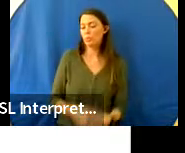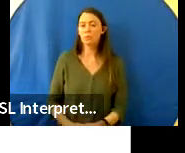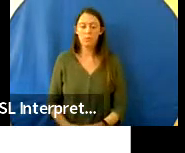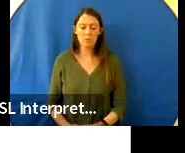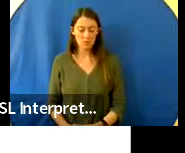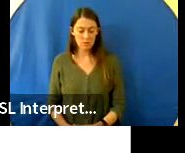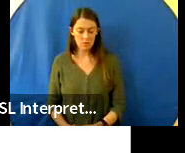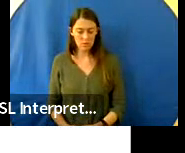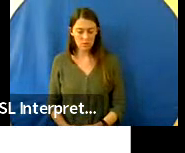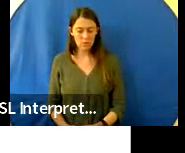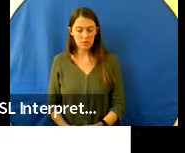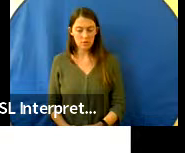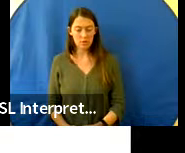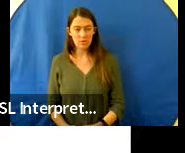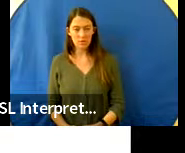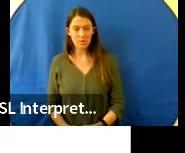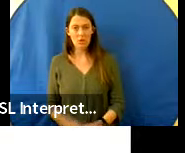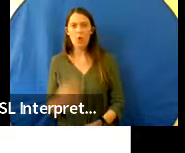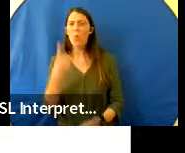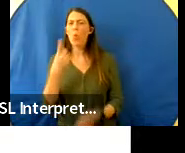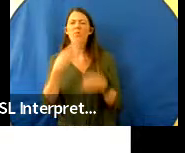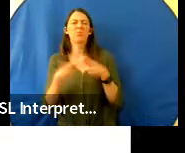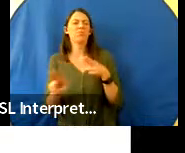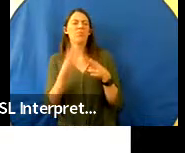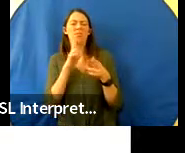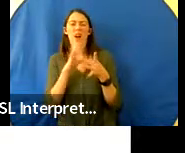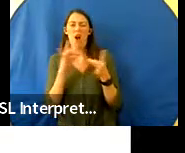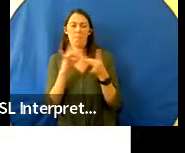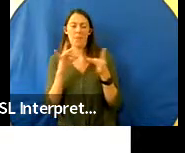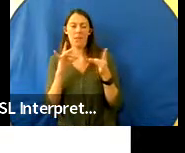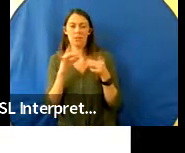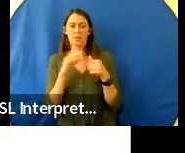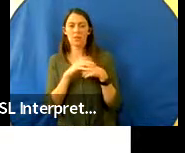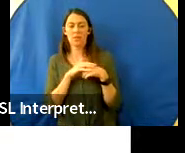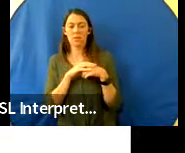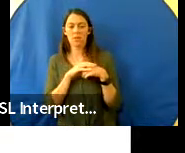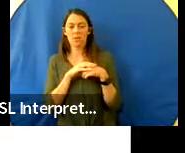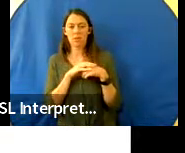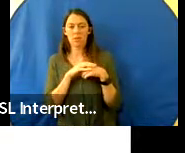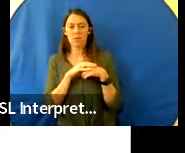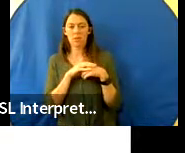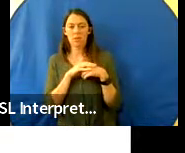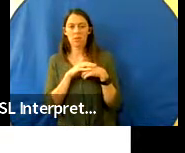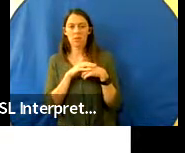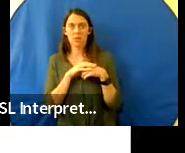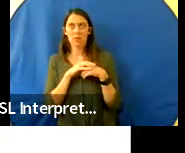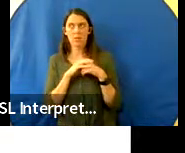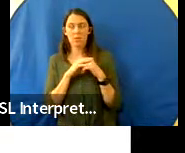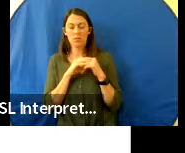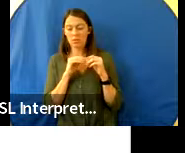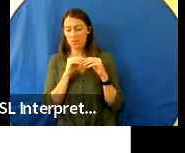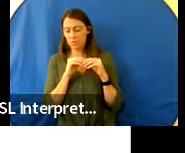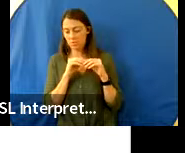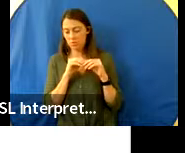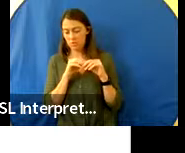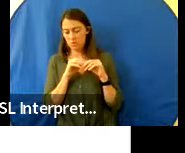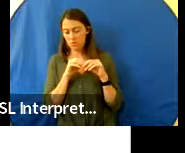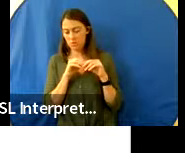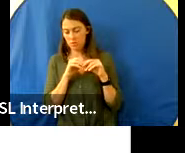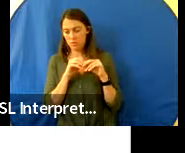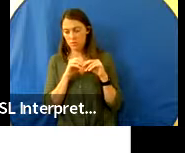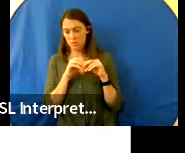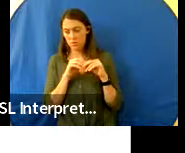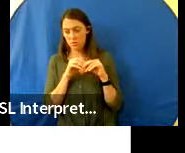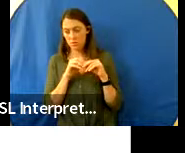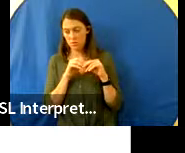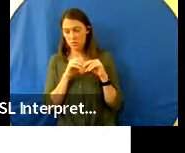quick comment about this one, because taken together with the slide that Nick, you were kind of speculating on, you know, here's what